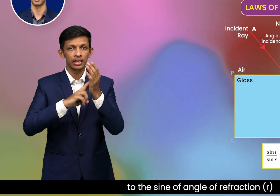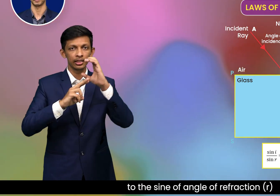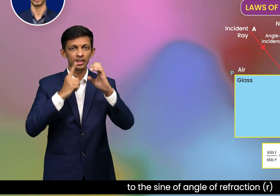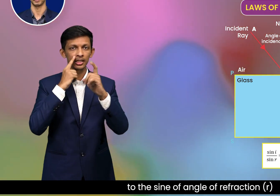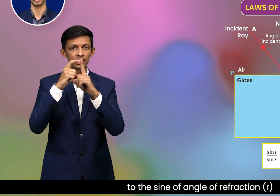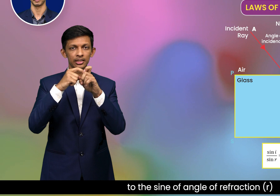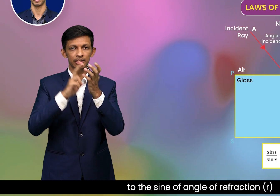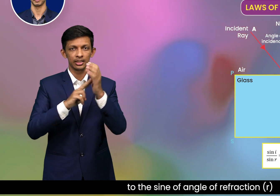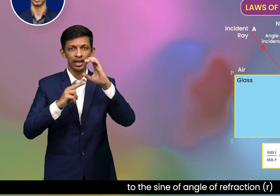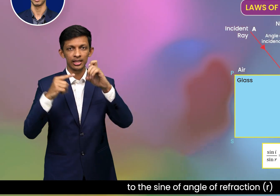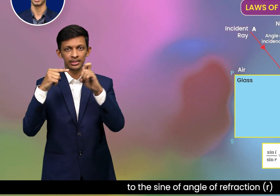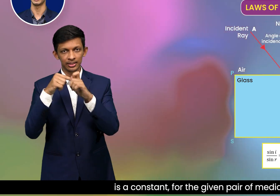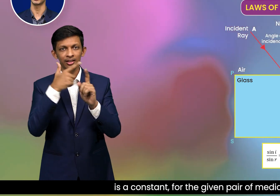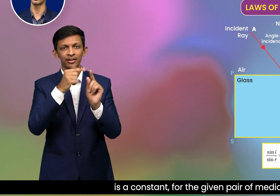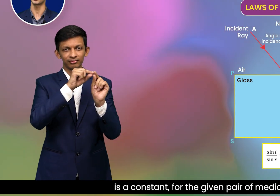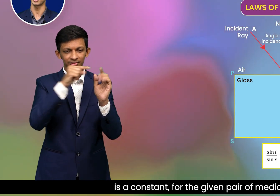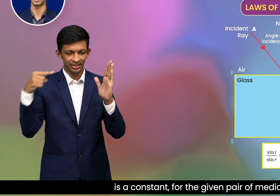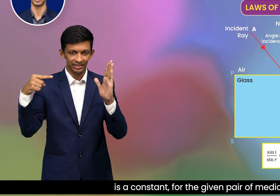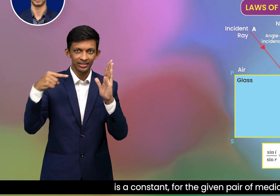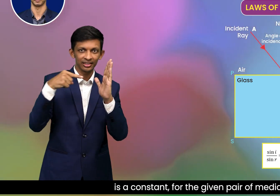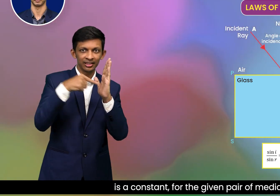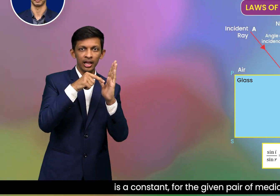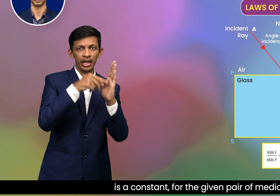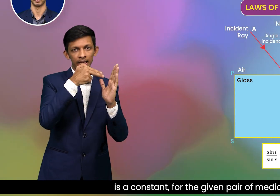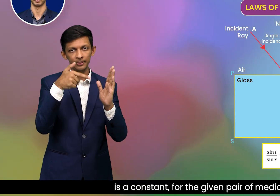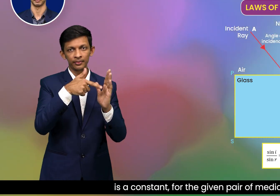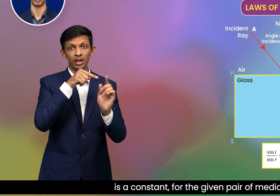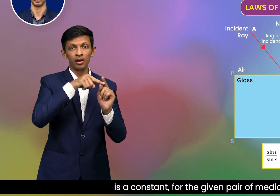refraction is a constant